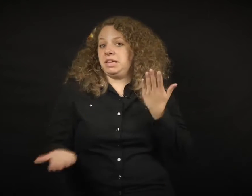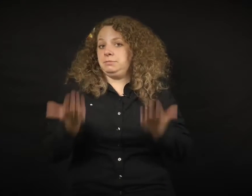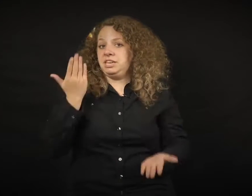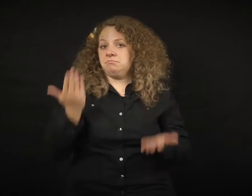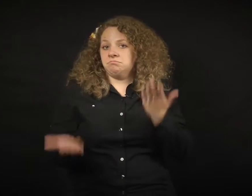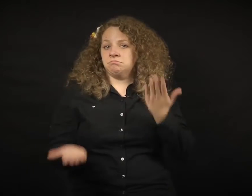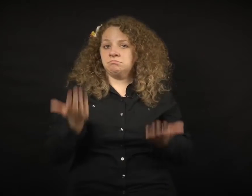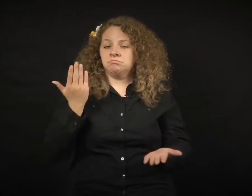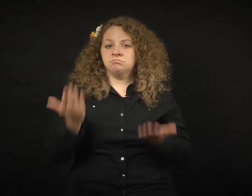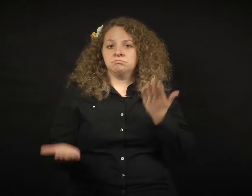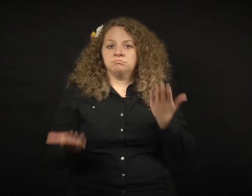Maybe,